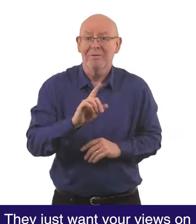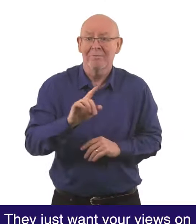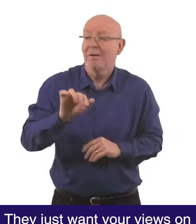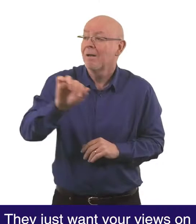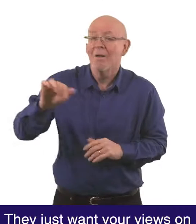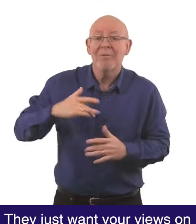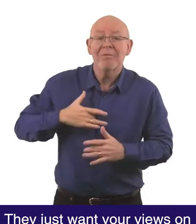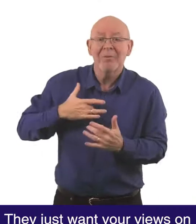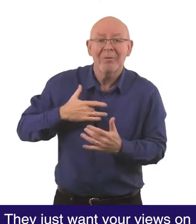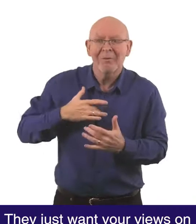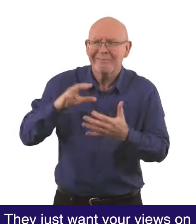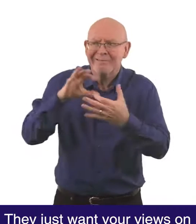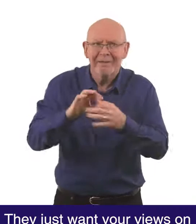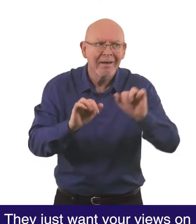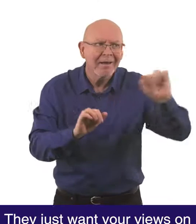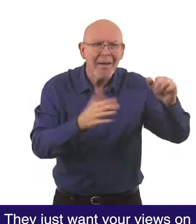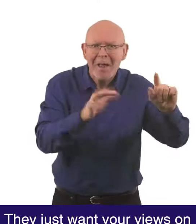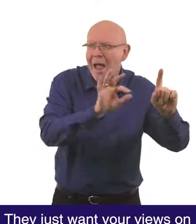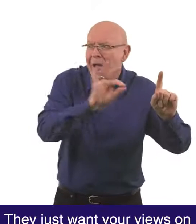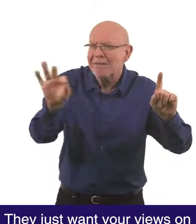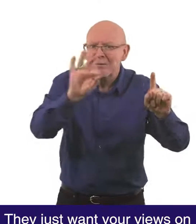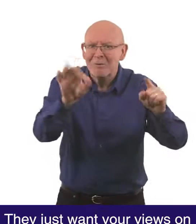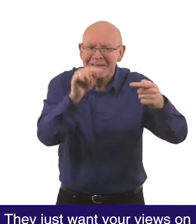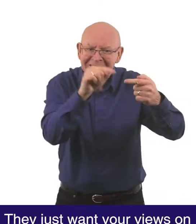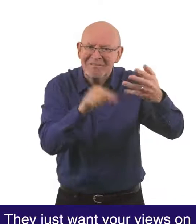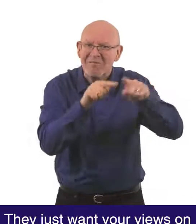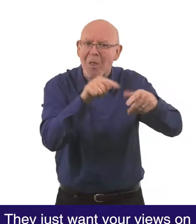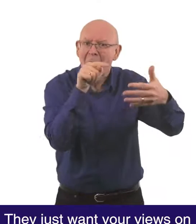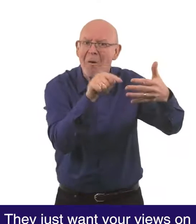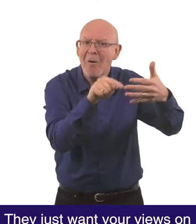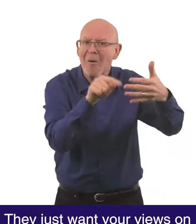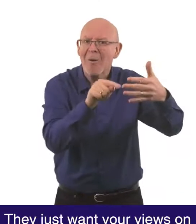They just want your views on the specific question they're interested in.